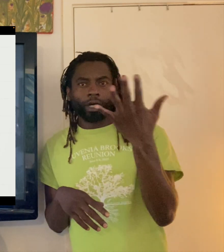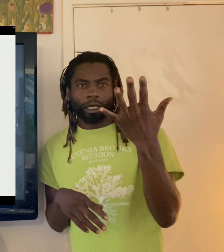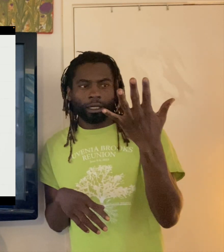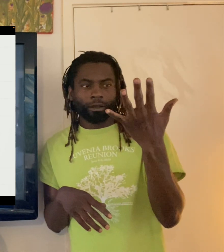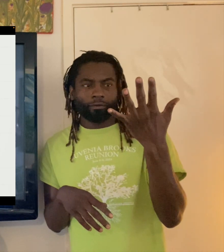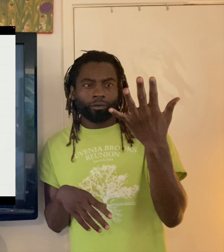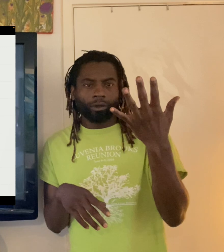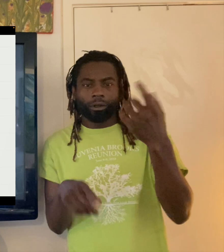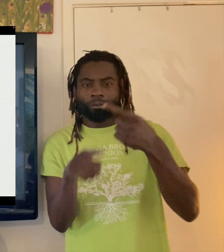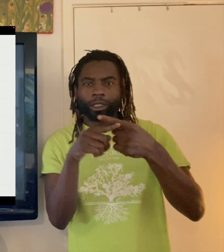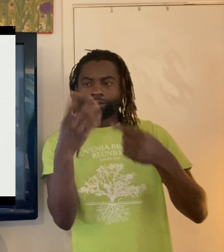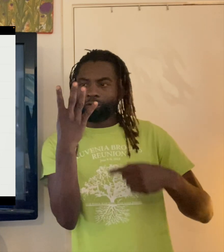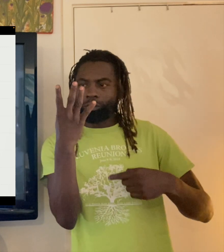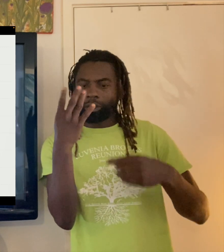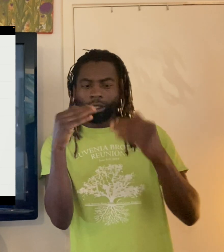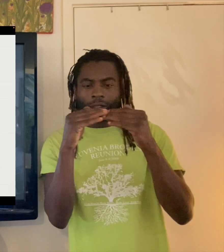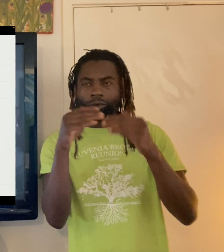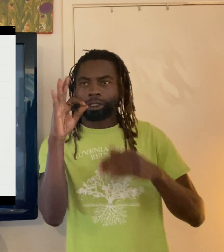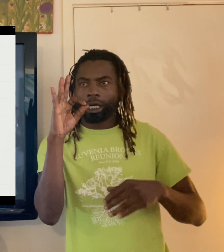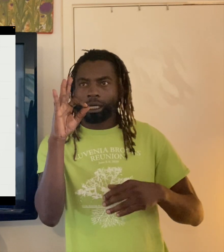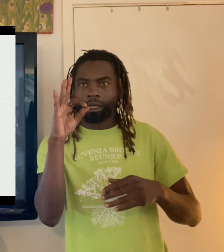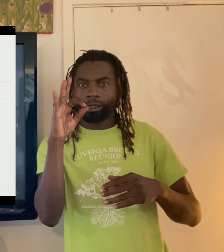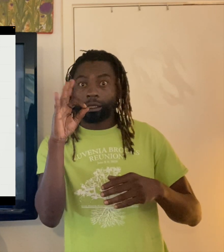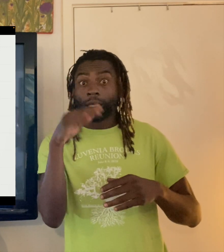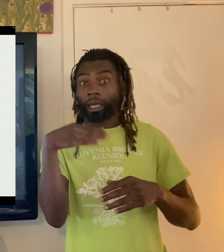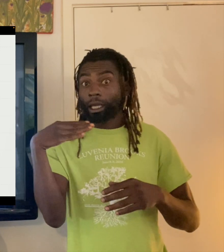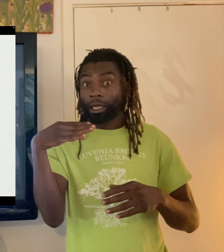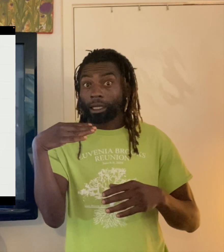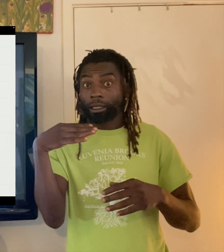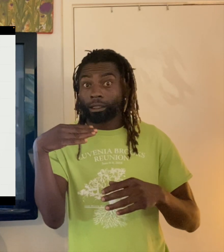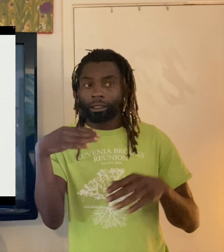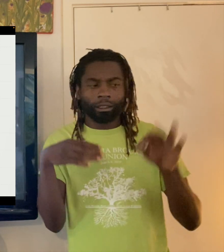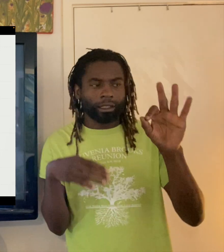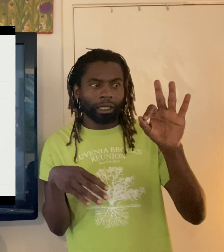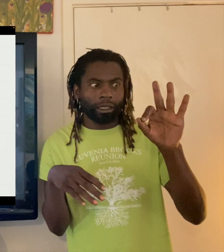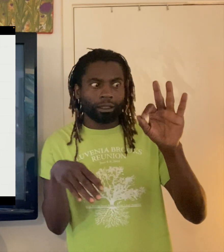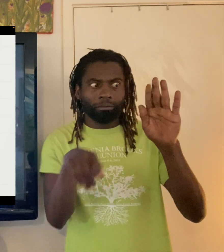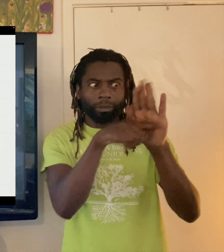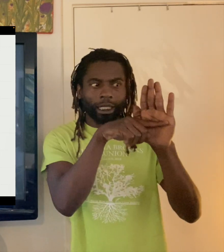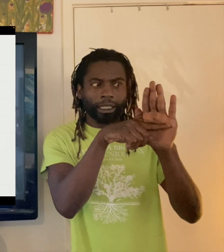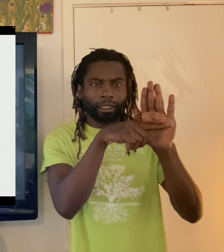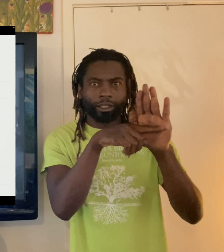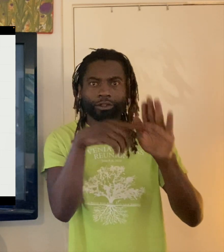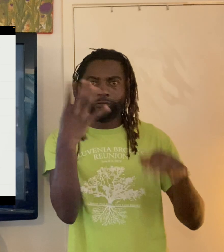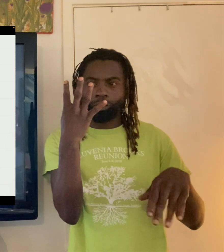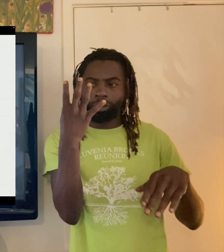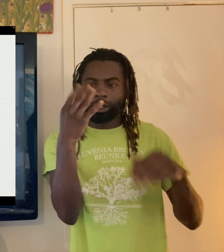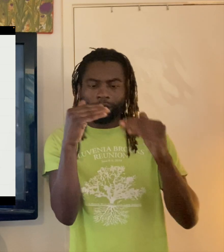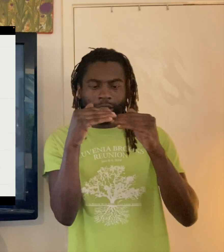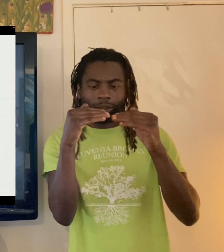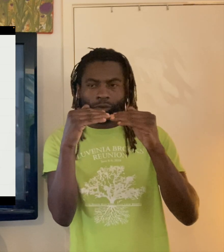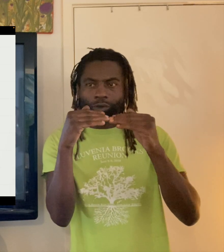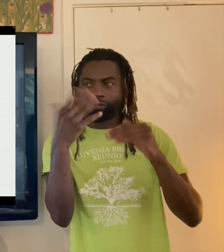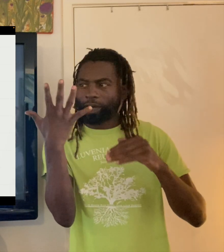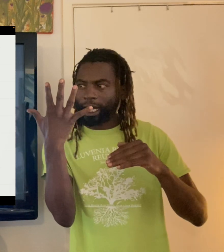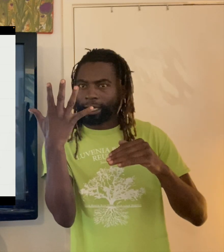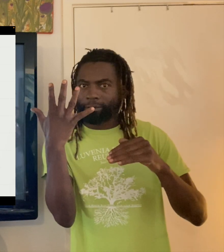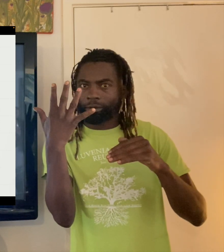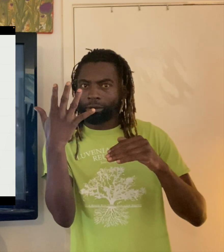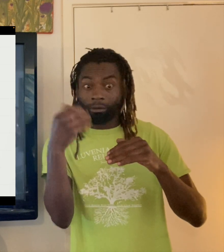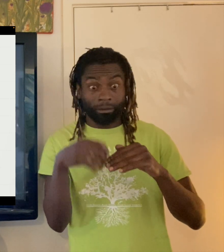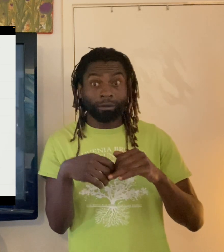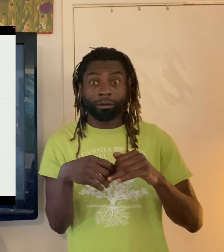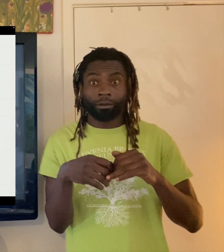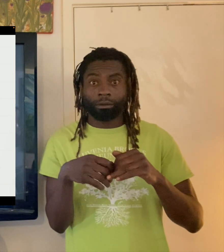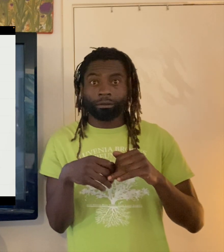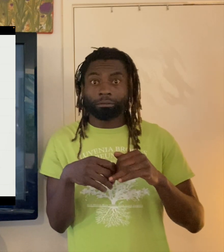plus 4 is equal to 9, then 9 minus 4 is equal to